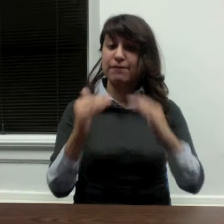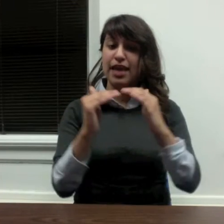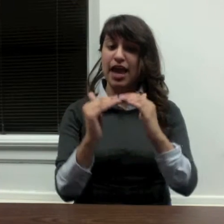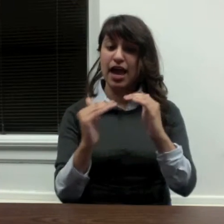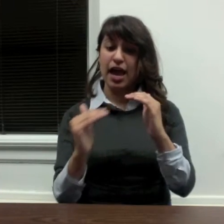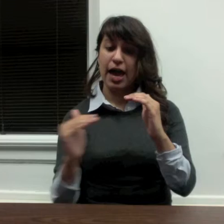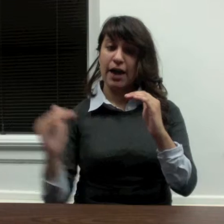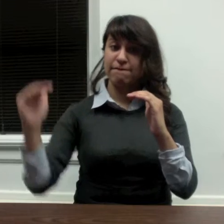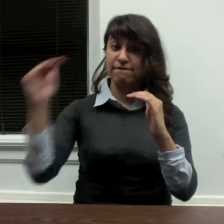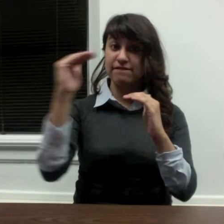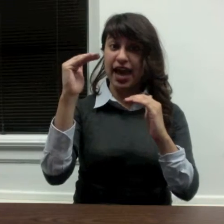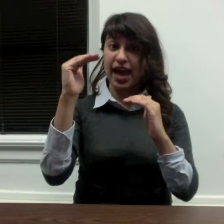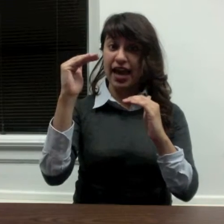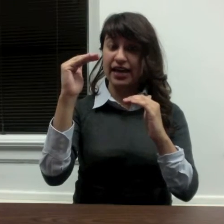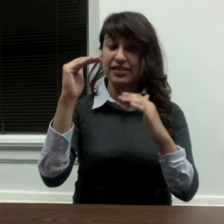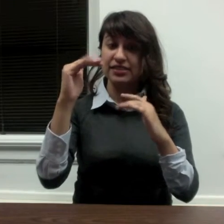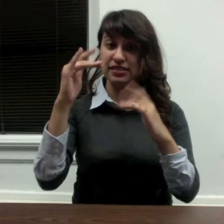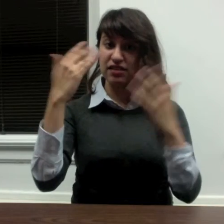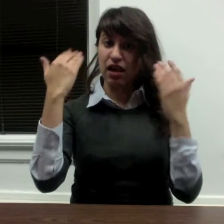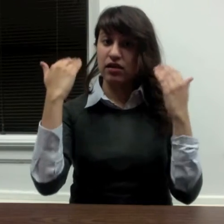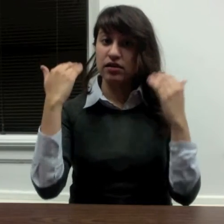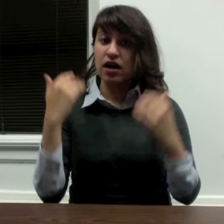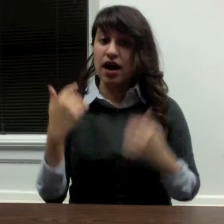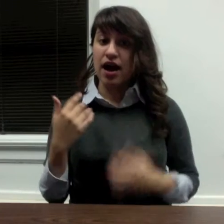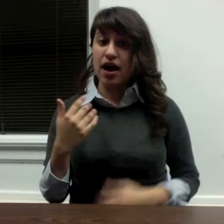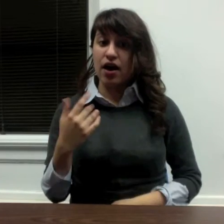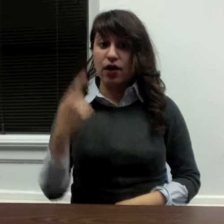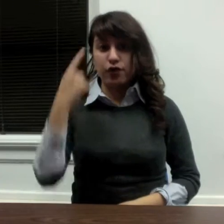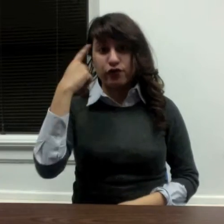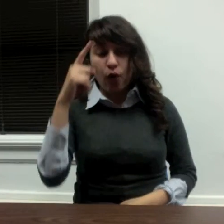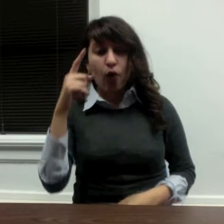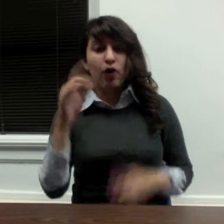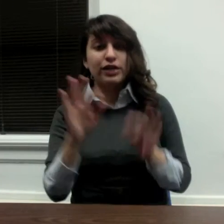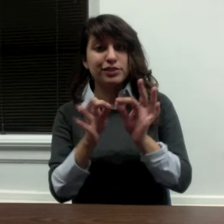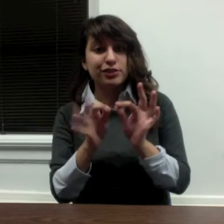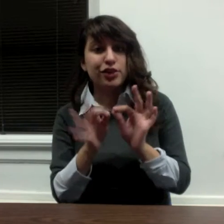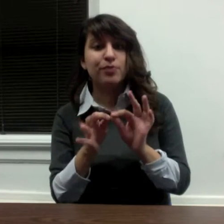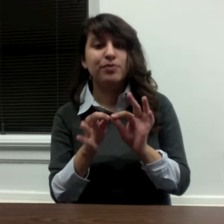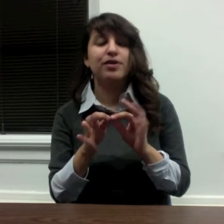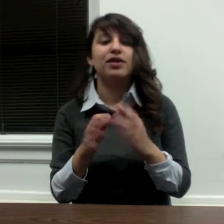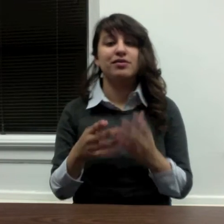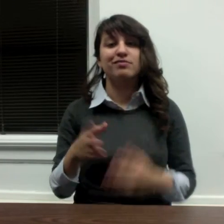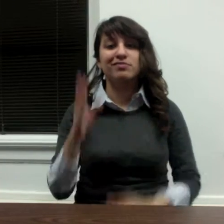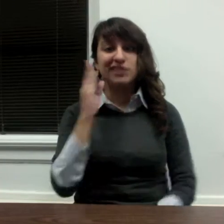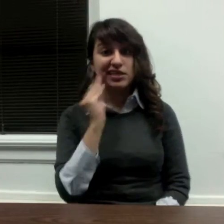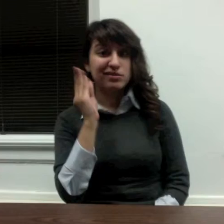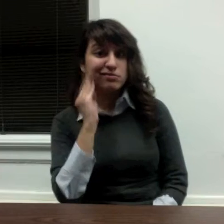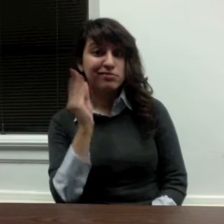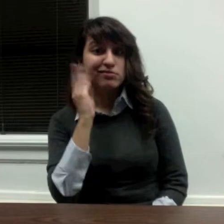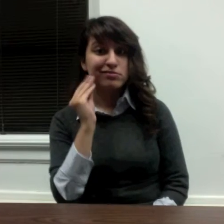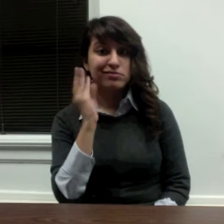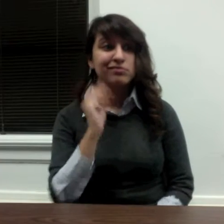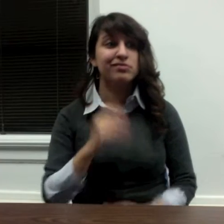workshops for those seasoned interpreters who have been out in the field for a long time, have